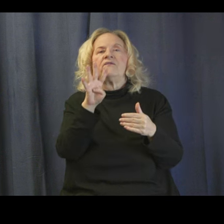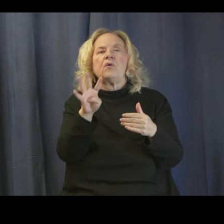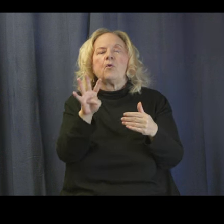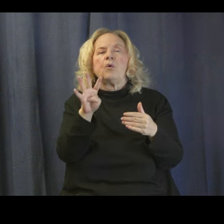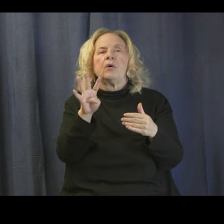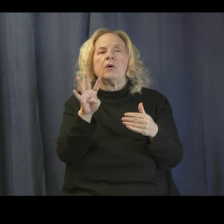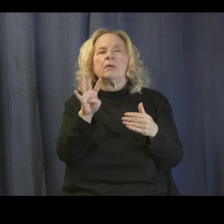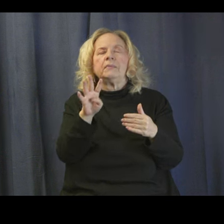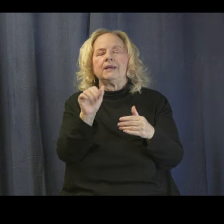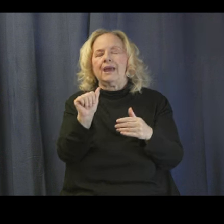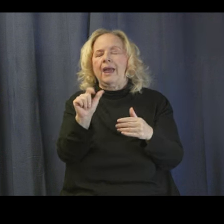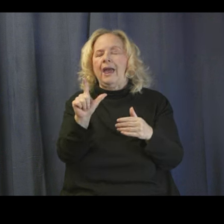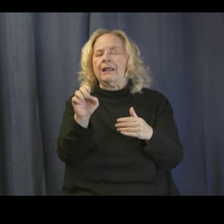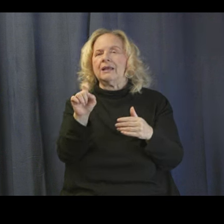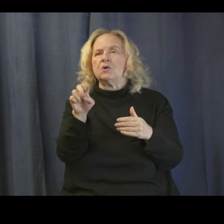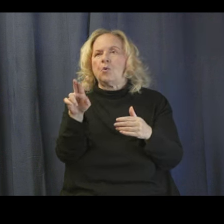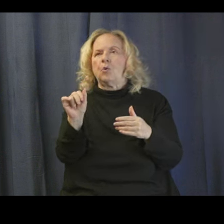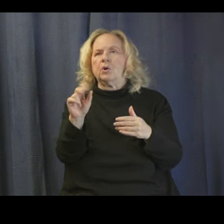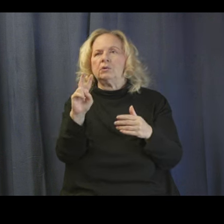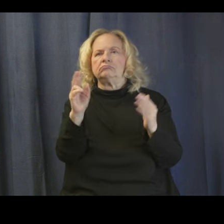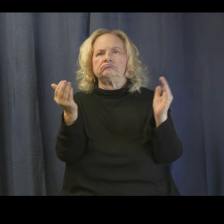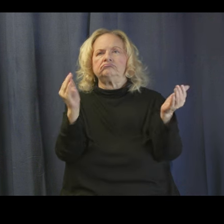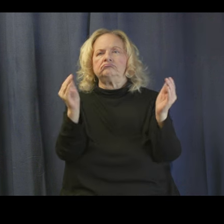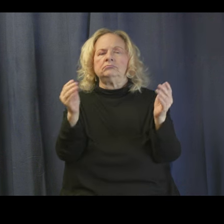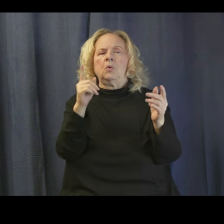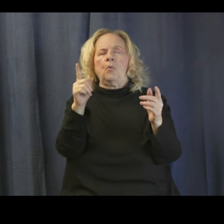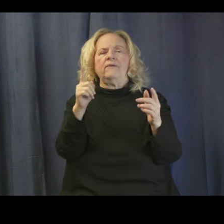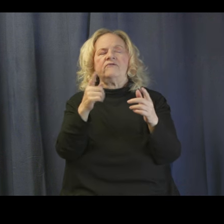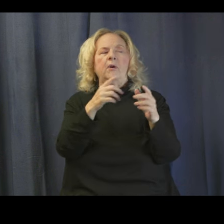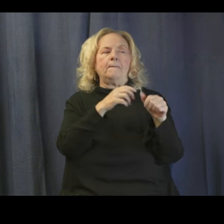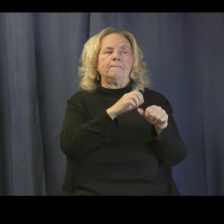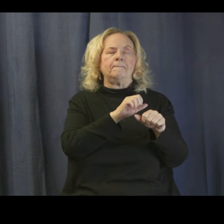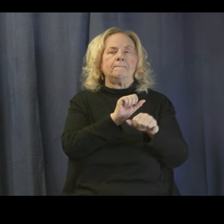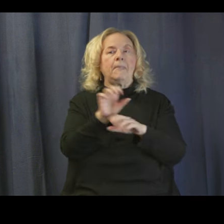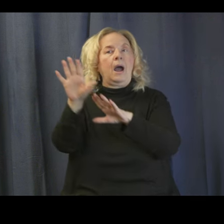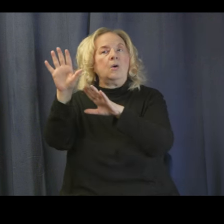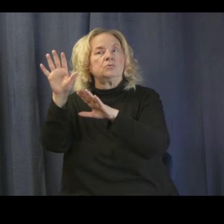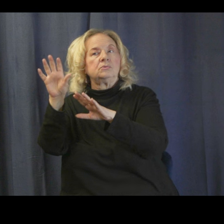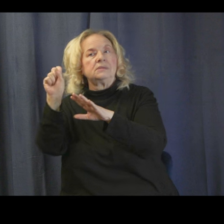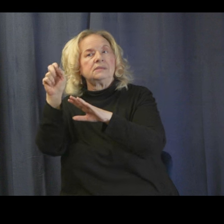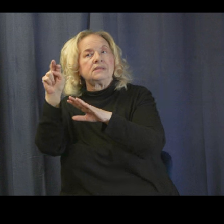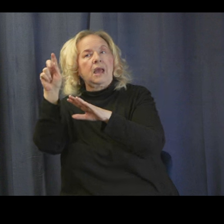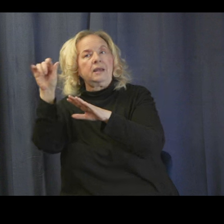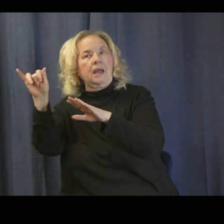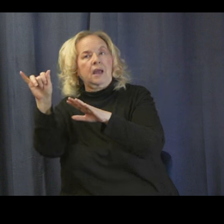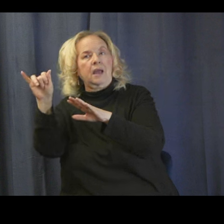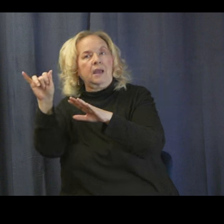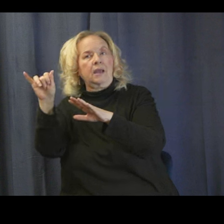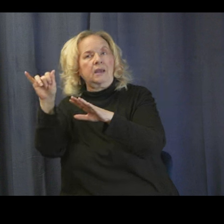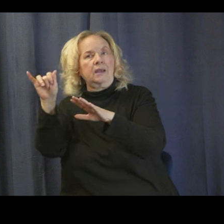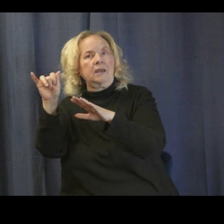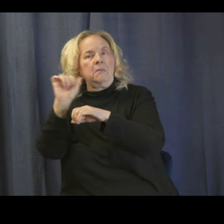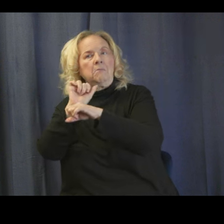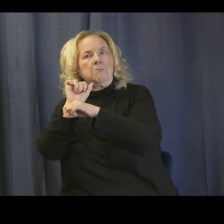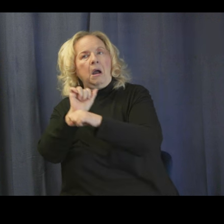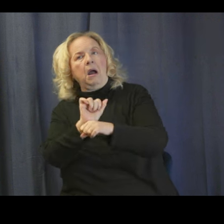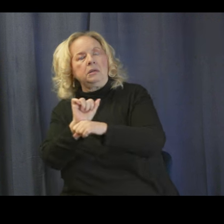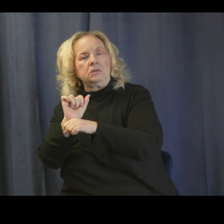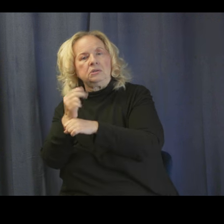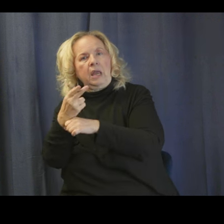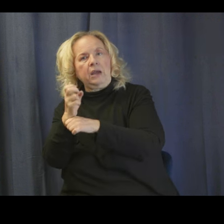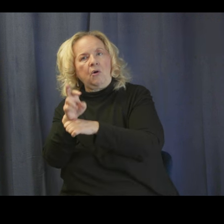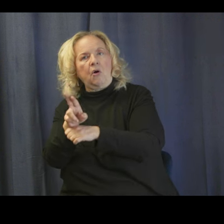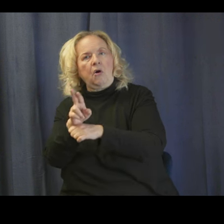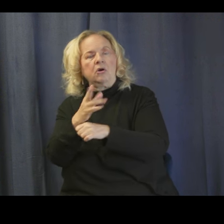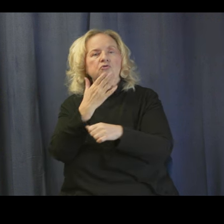Galatians 4 talks about things being an allegory. There's two covenants. The one from Mount Sinai, which genders toward bondage, is Hagar.